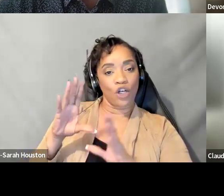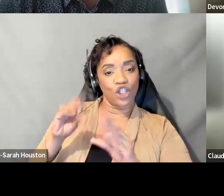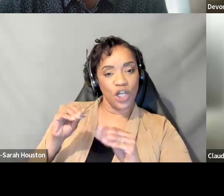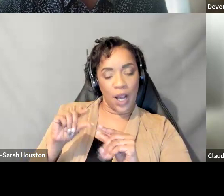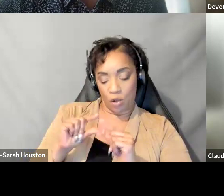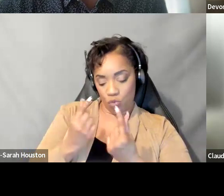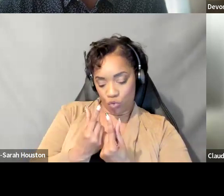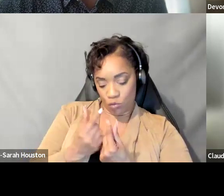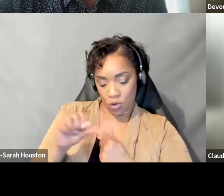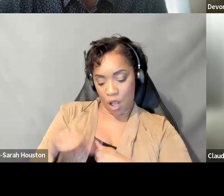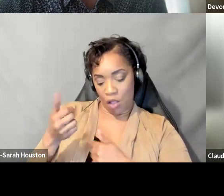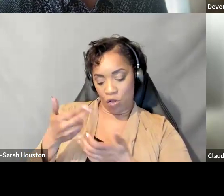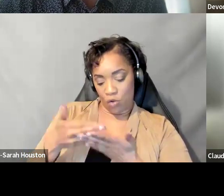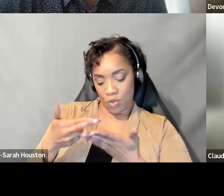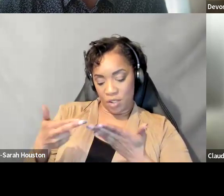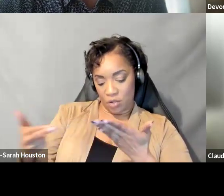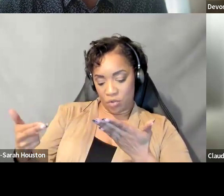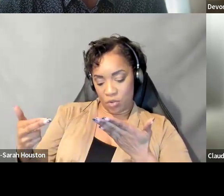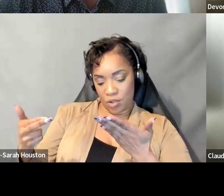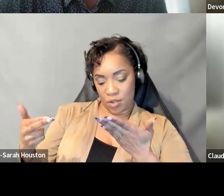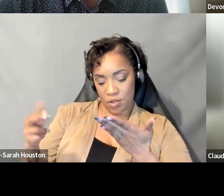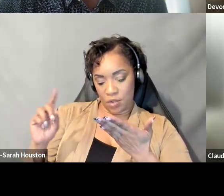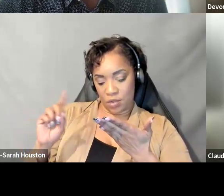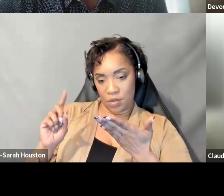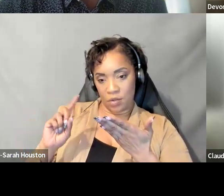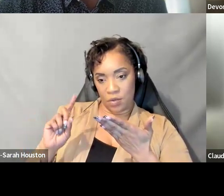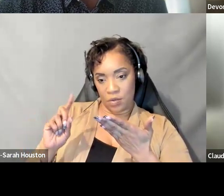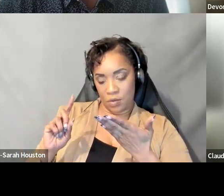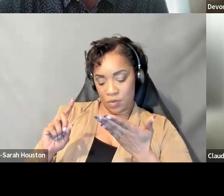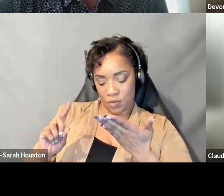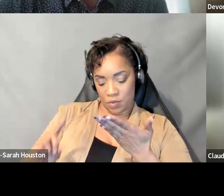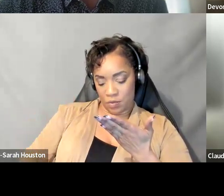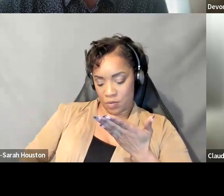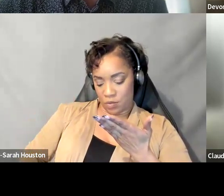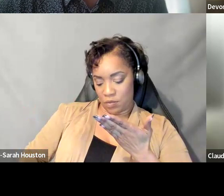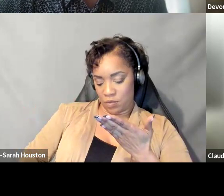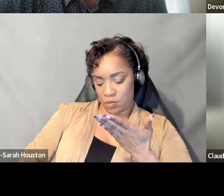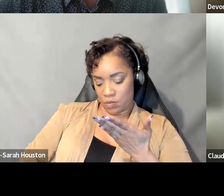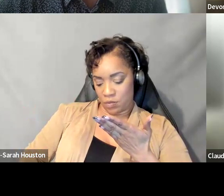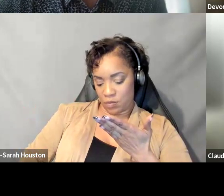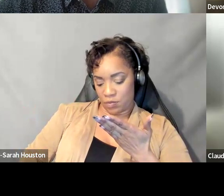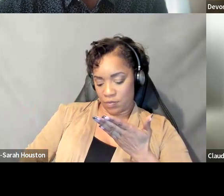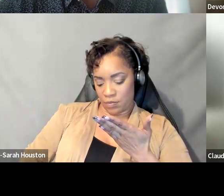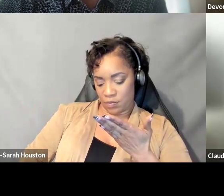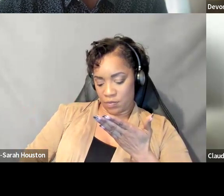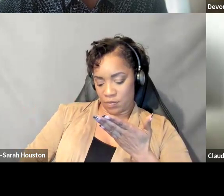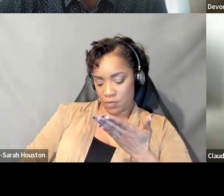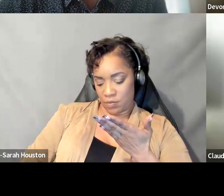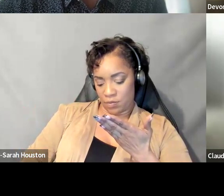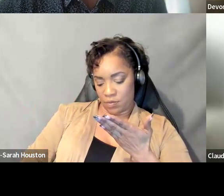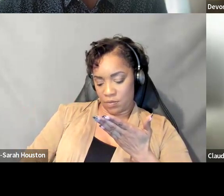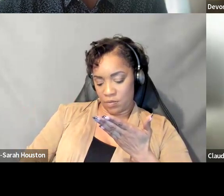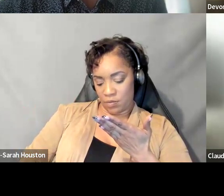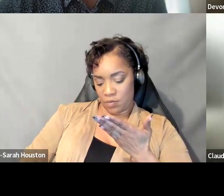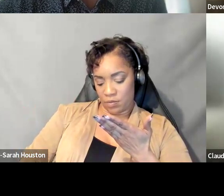other resources where patients do maintain lists sometimes, or local folks might be able to